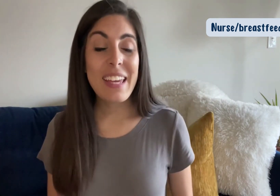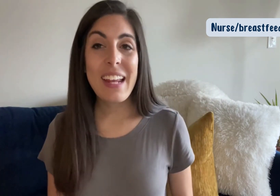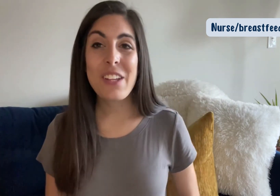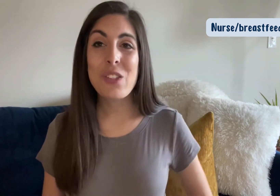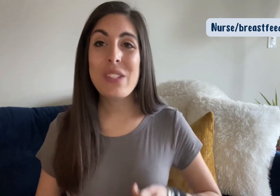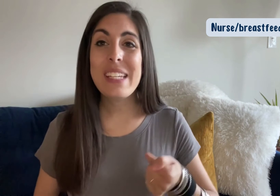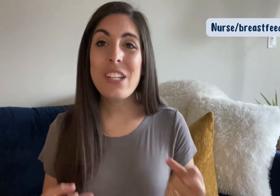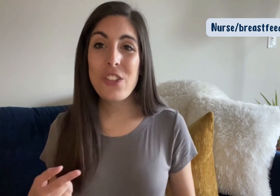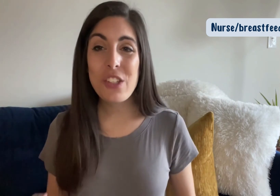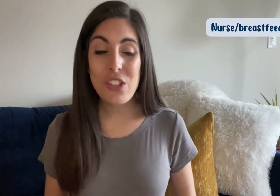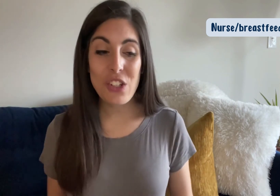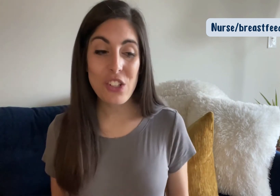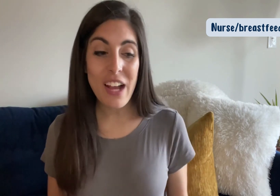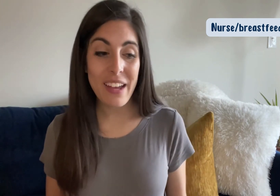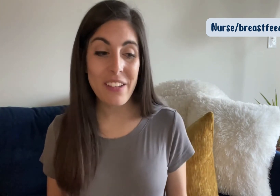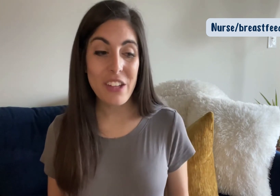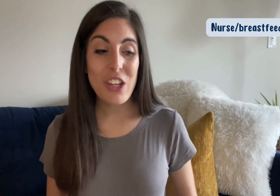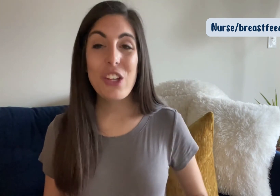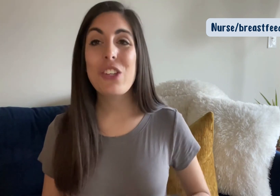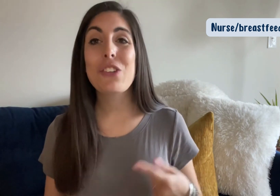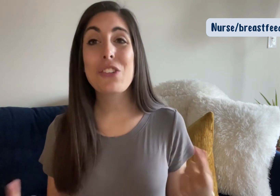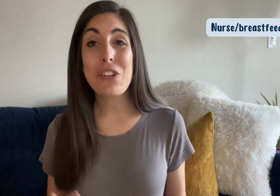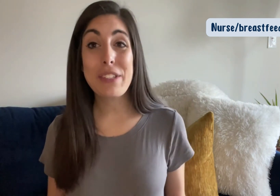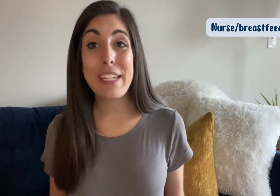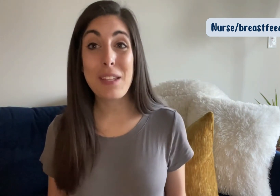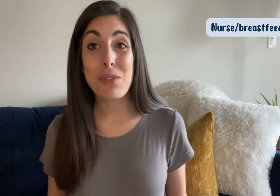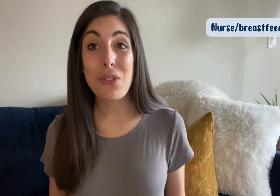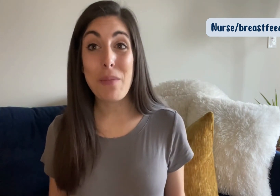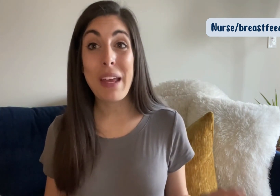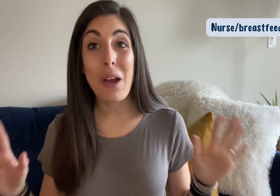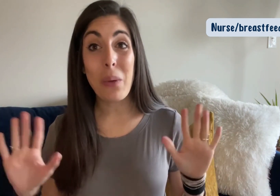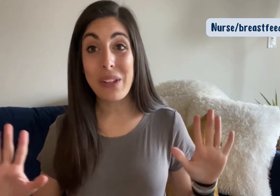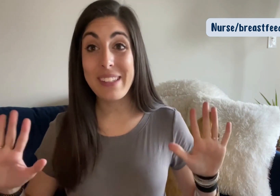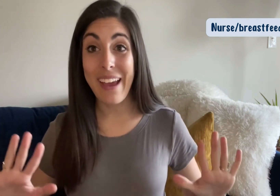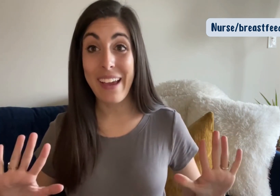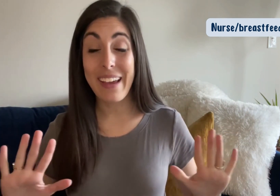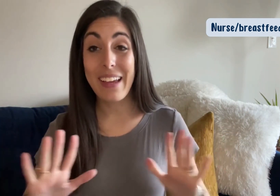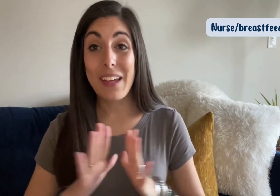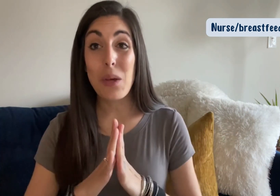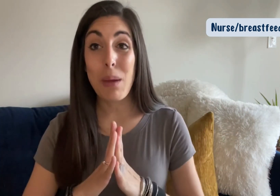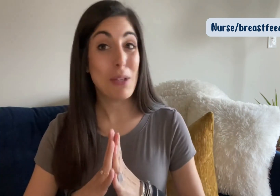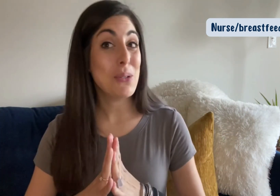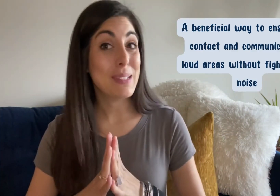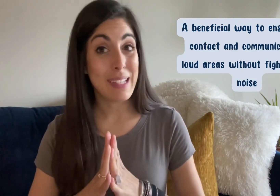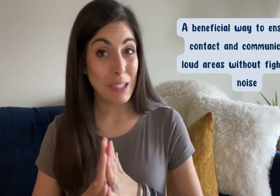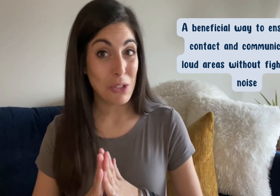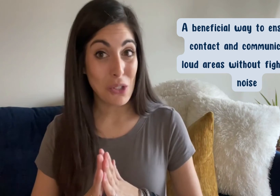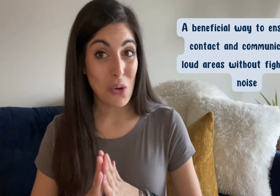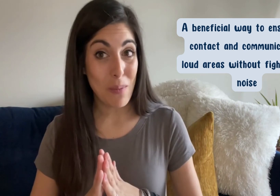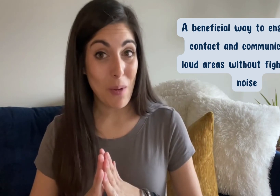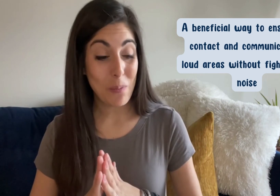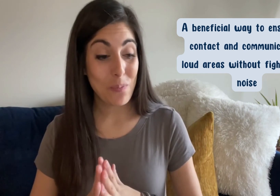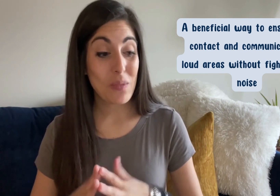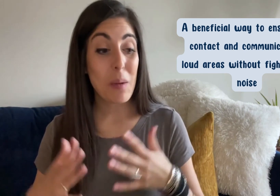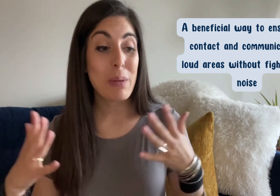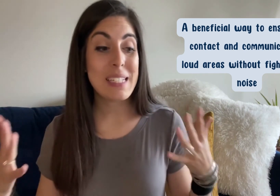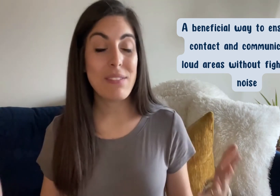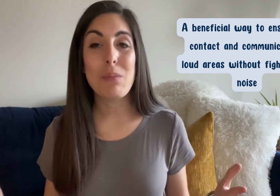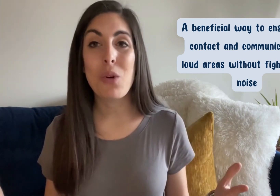again, as you teach these to your child, you'll start seeing them do them. And I will say, babies doing sign language is adorable. but it's even more